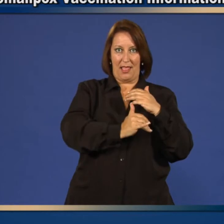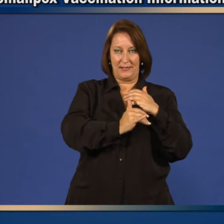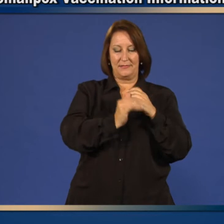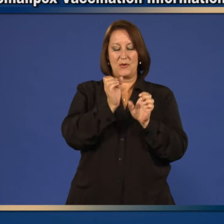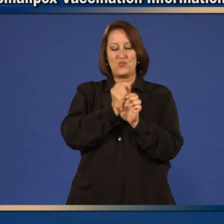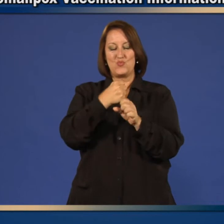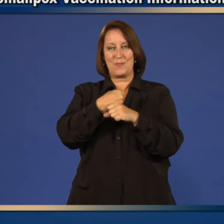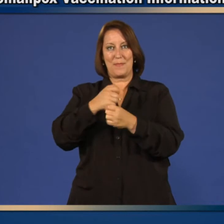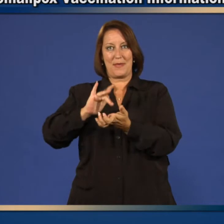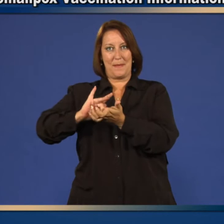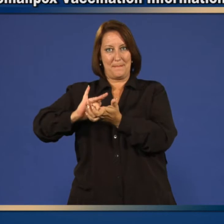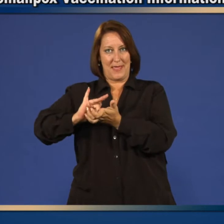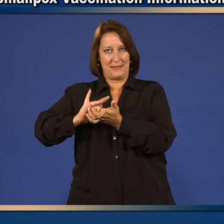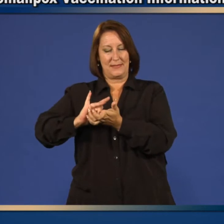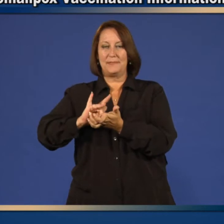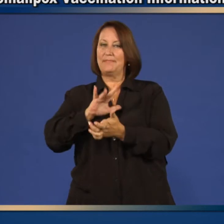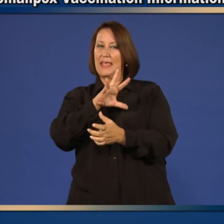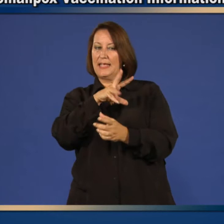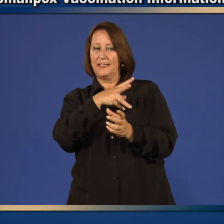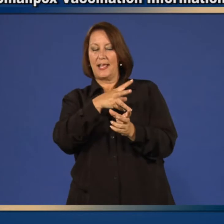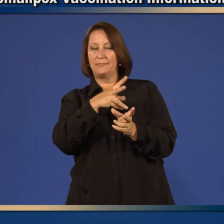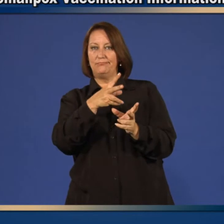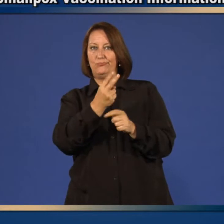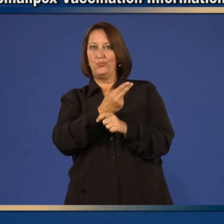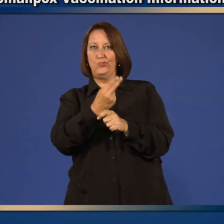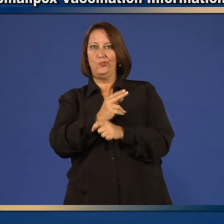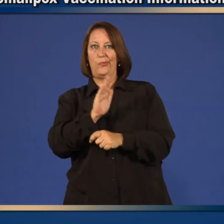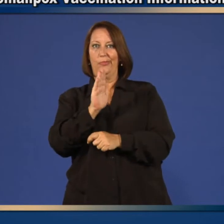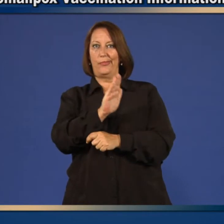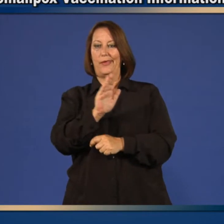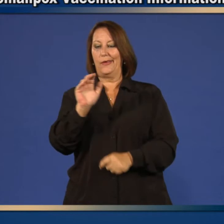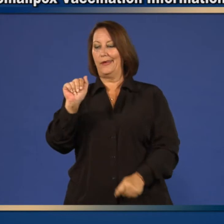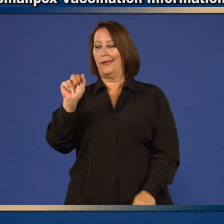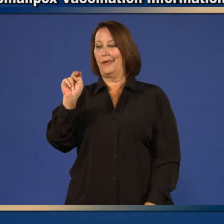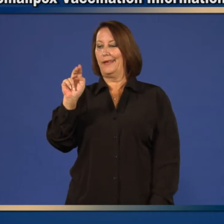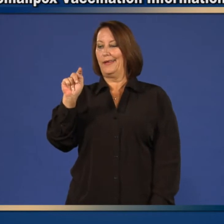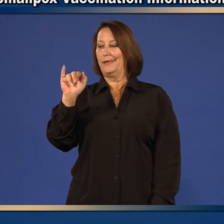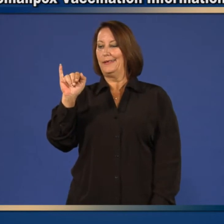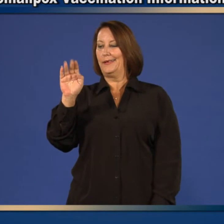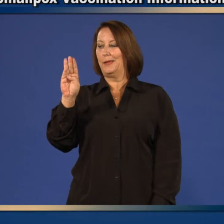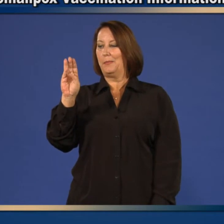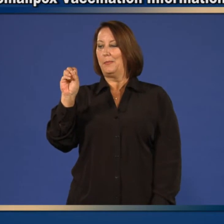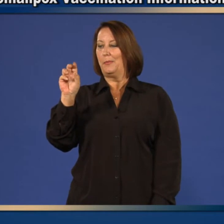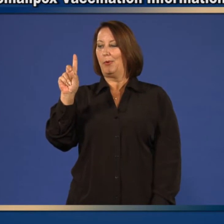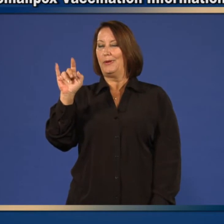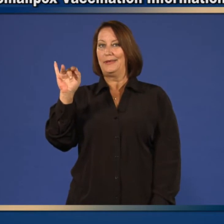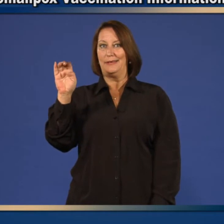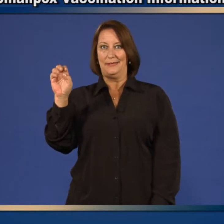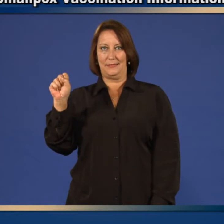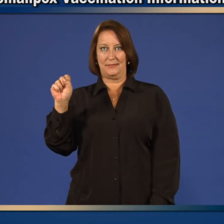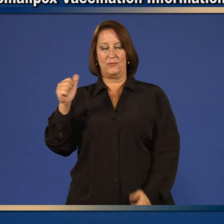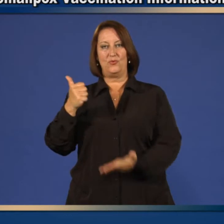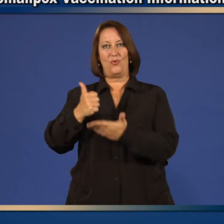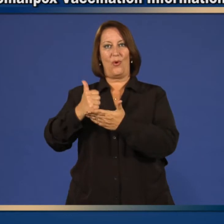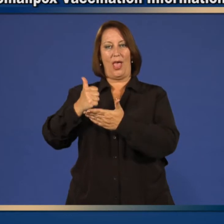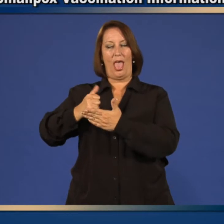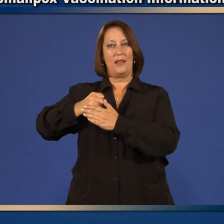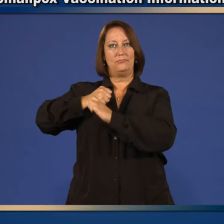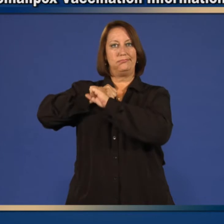contains substances, antibodies, that give protection from vaccinia infection.